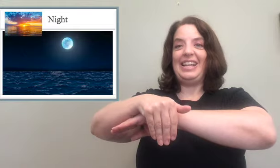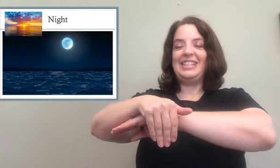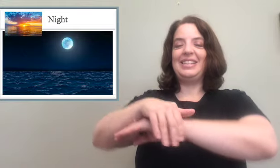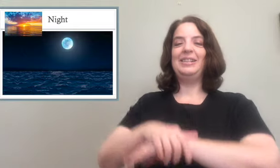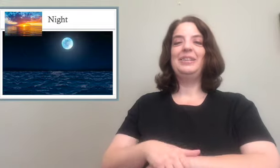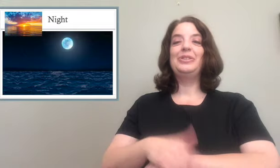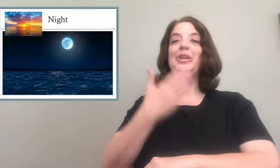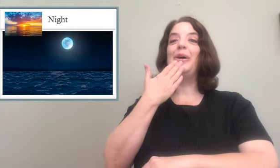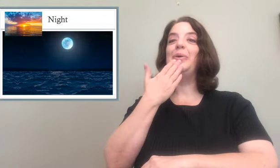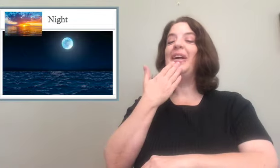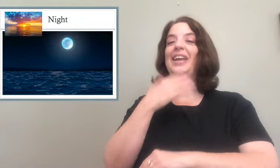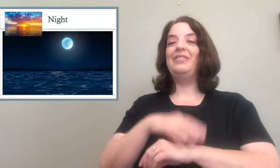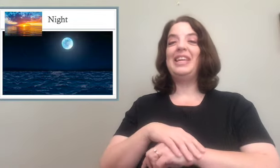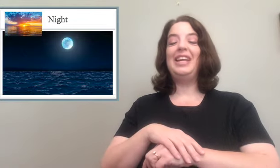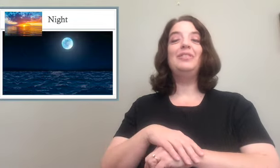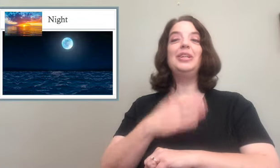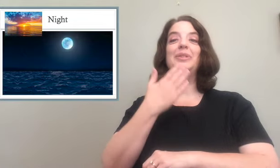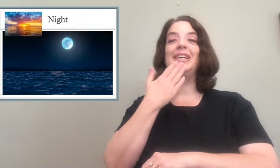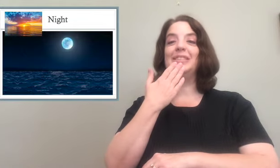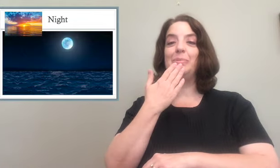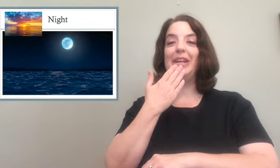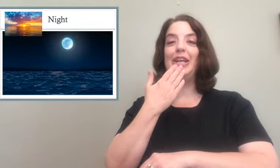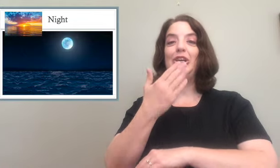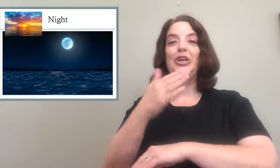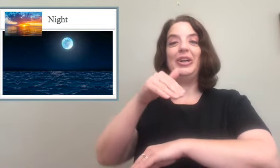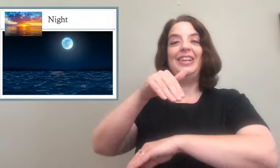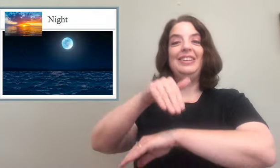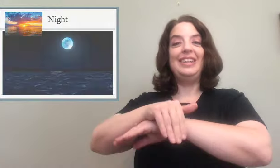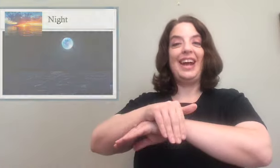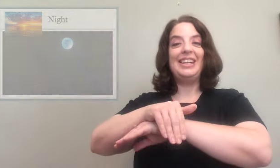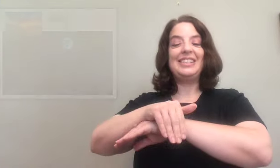night. So in the evening, you would tell somebody good night.